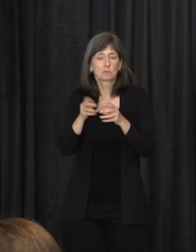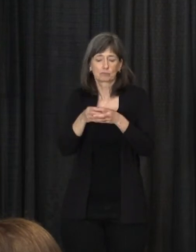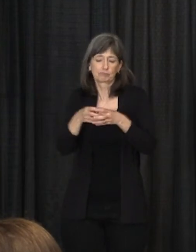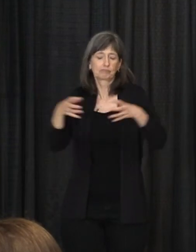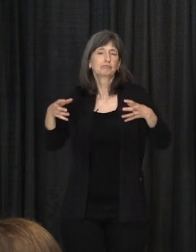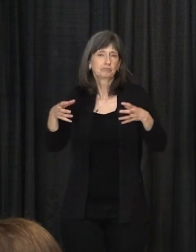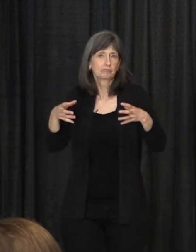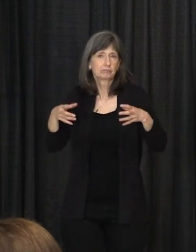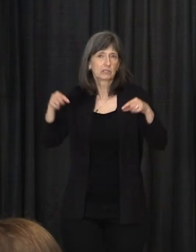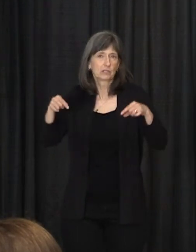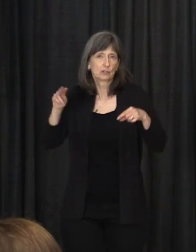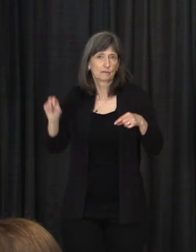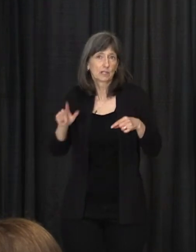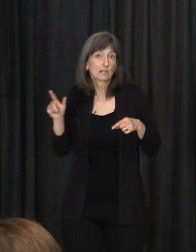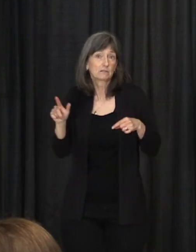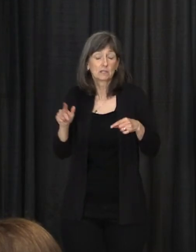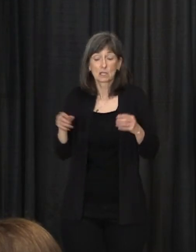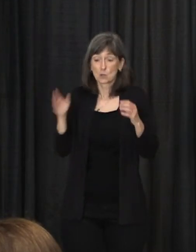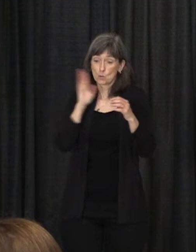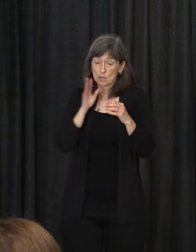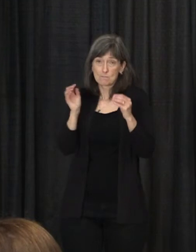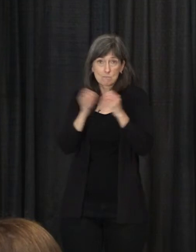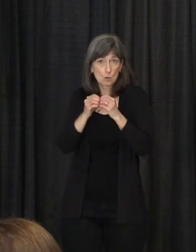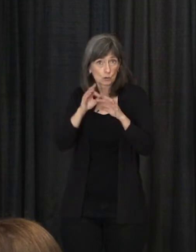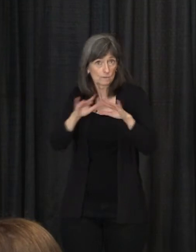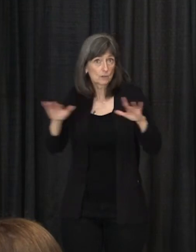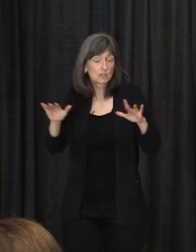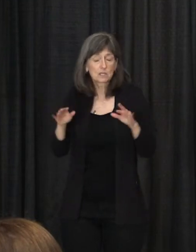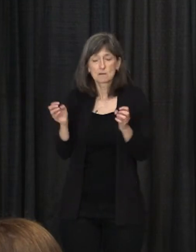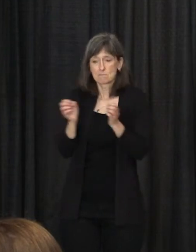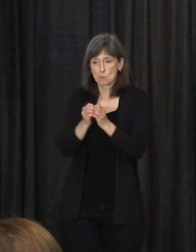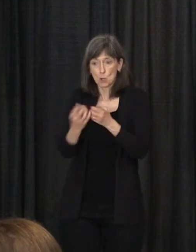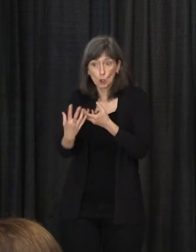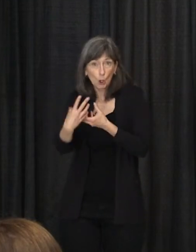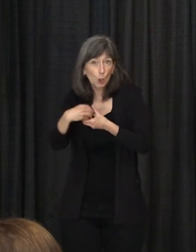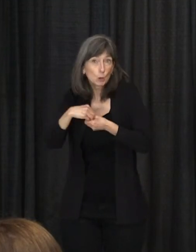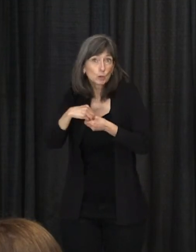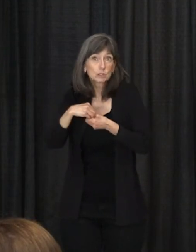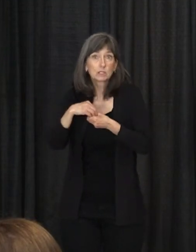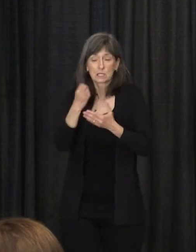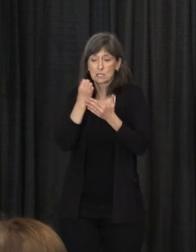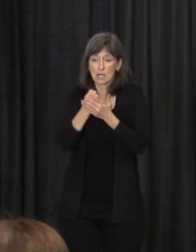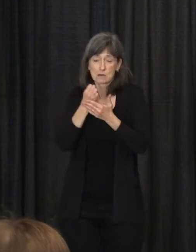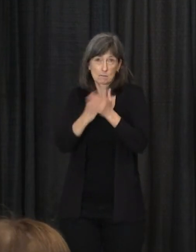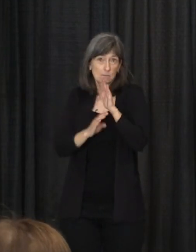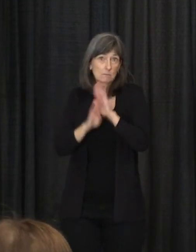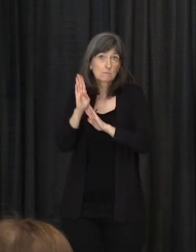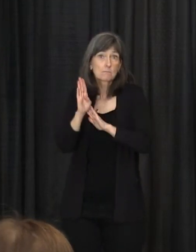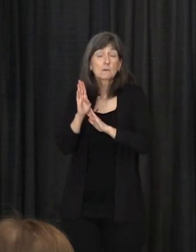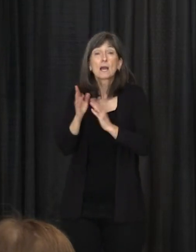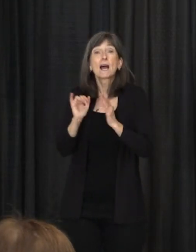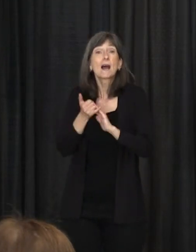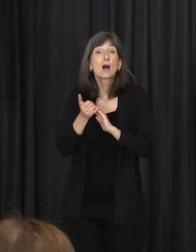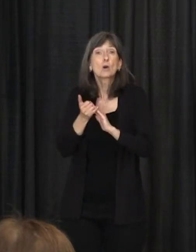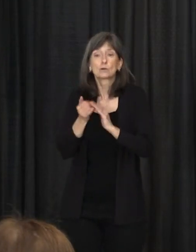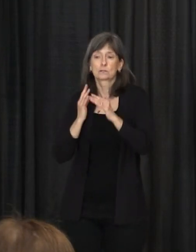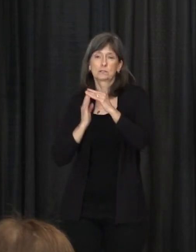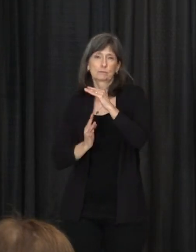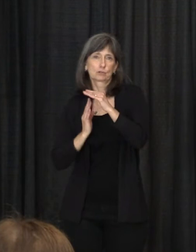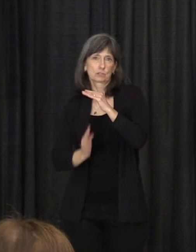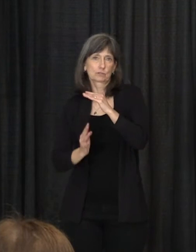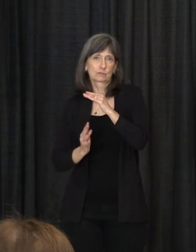growth, in our diversity, in our inclusion, and our economic well-being through immigration. Attracting